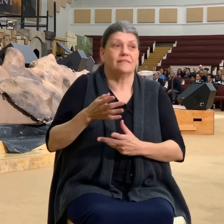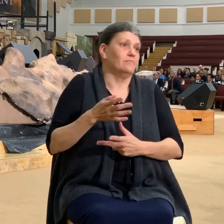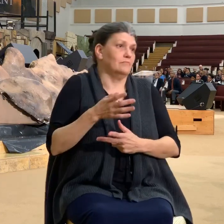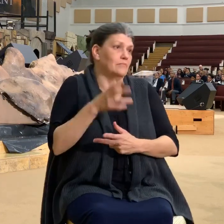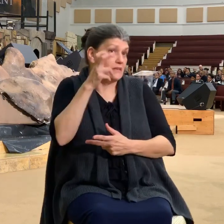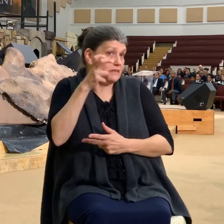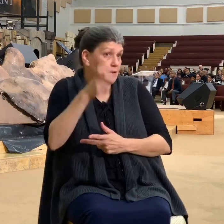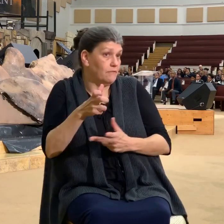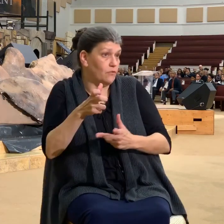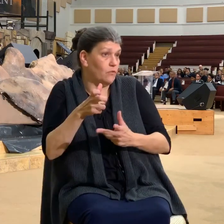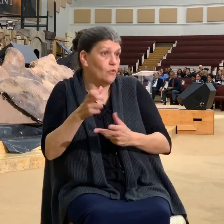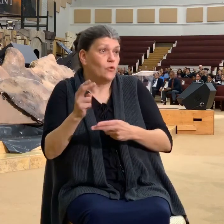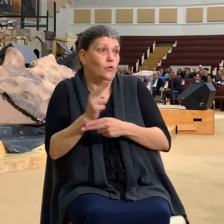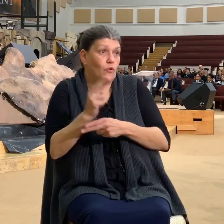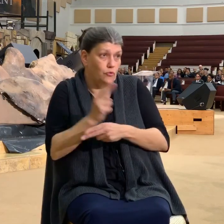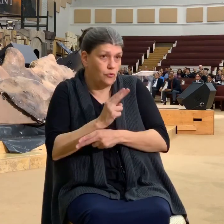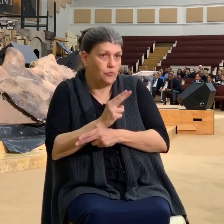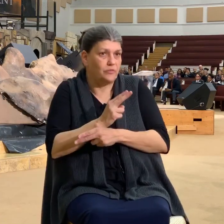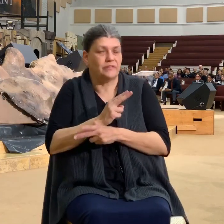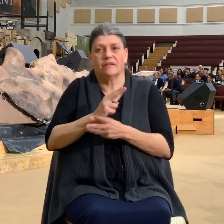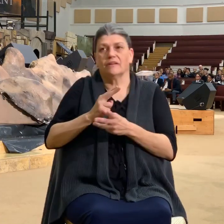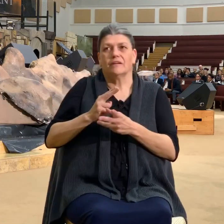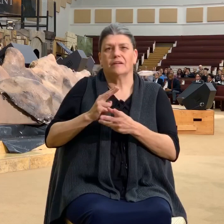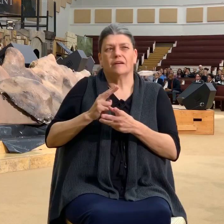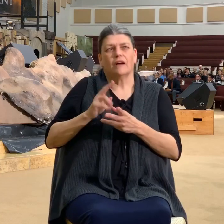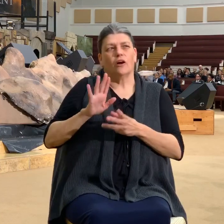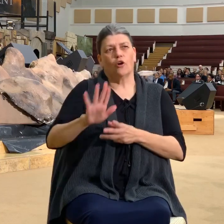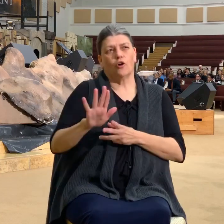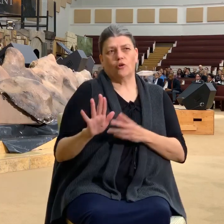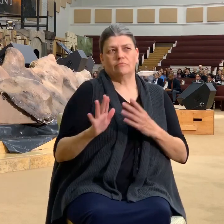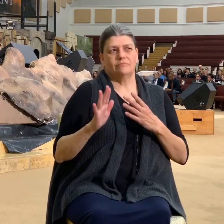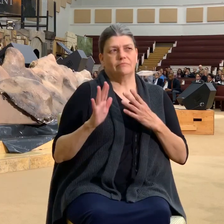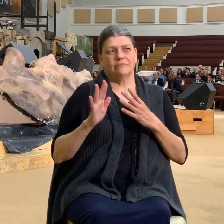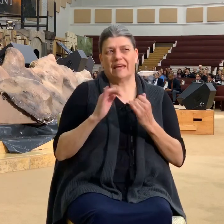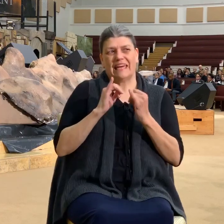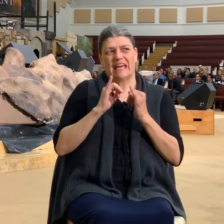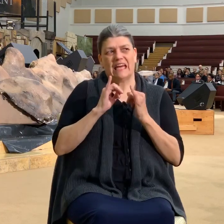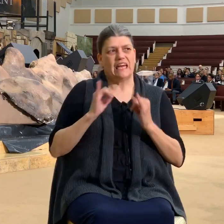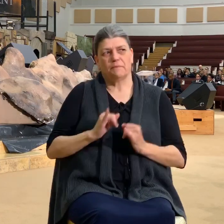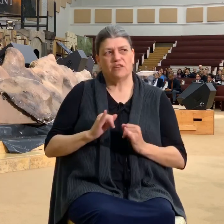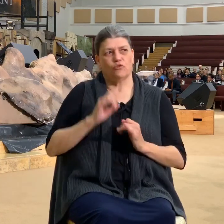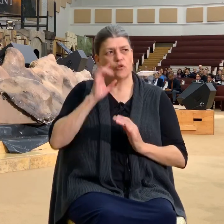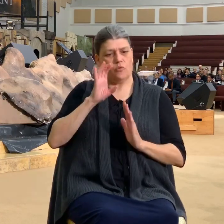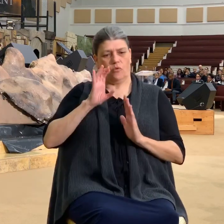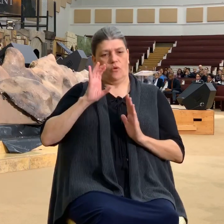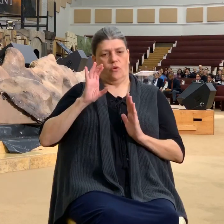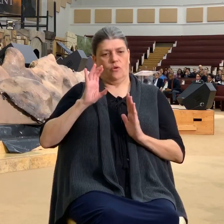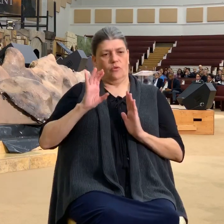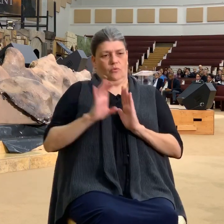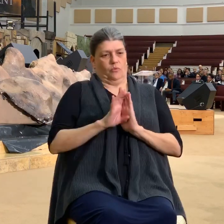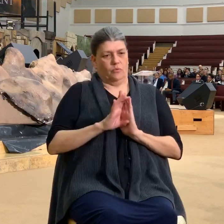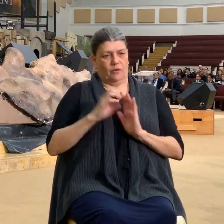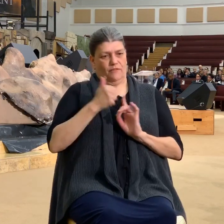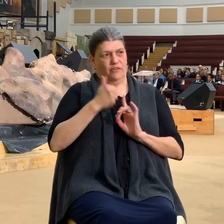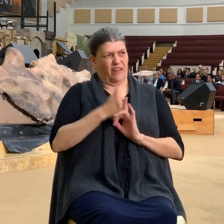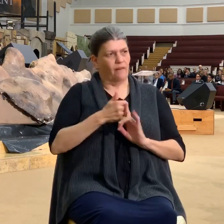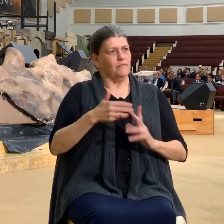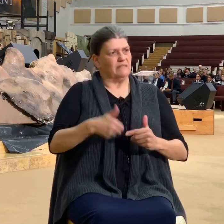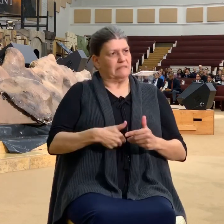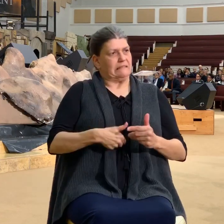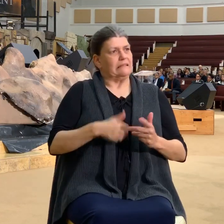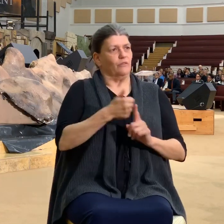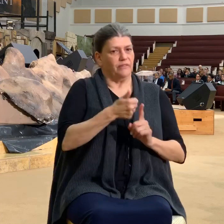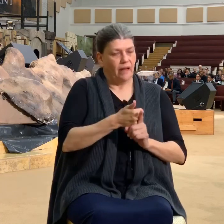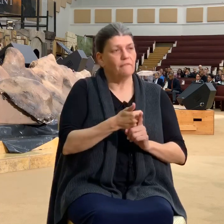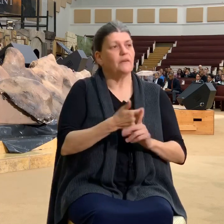was an image issue. And so because of that, she began to work on Adam at home. Even the Bible